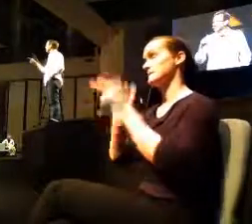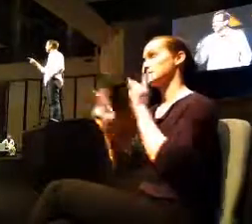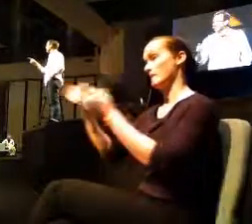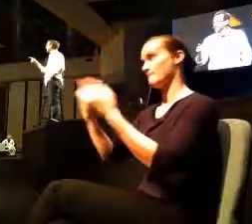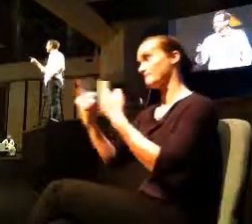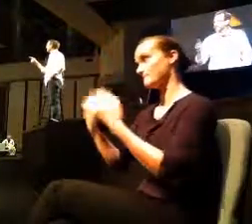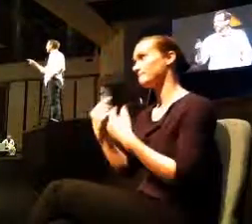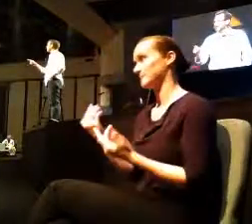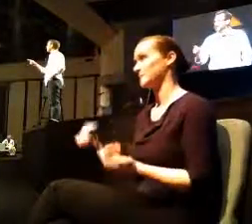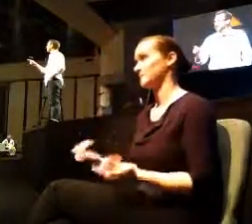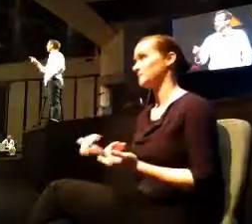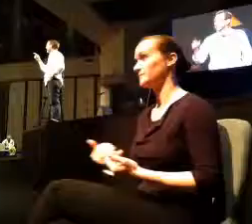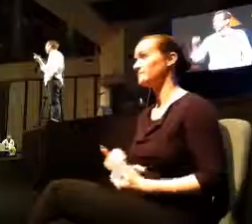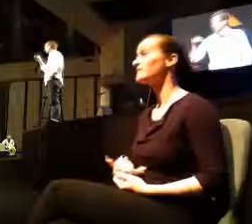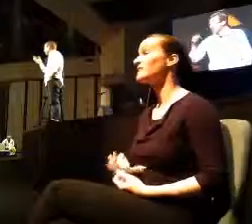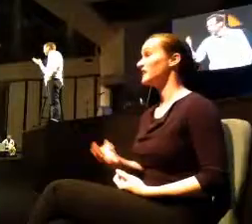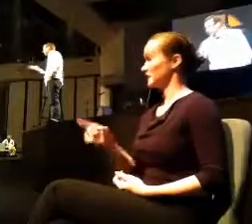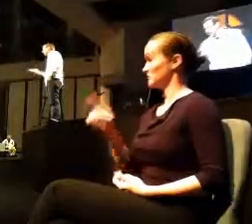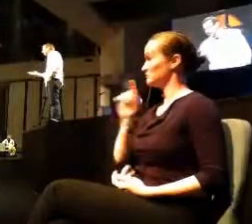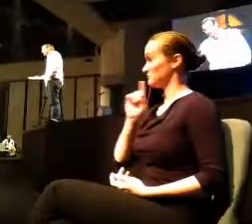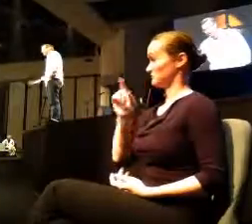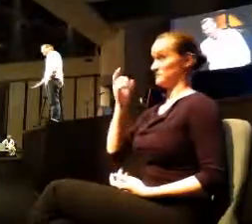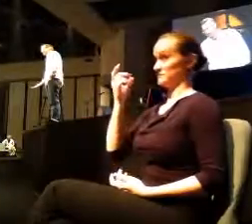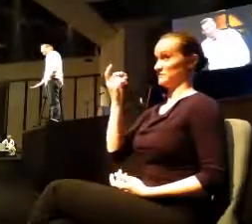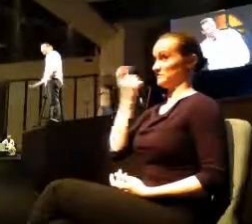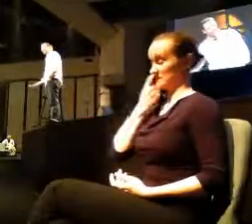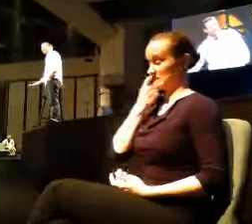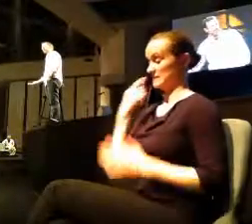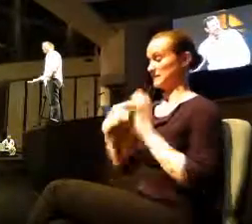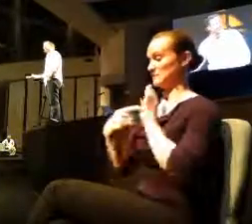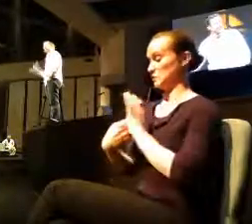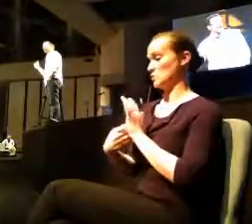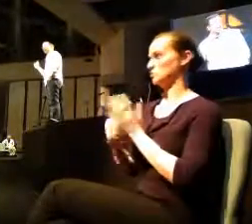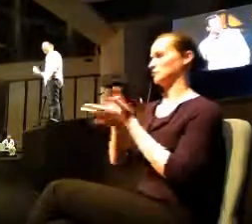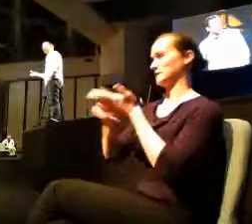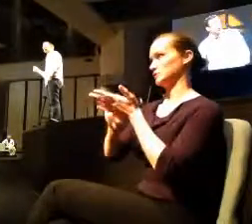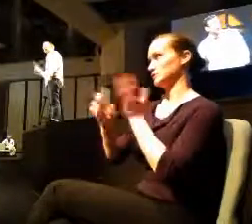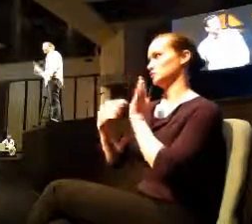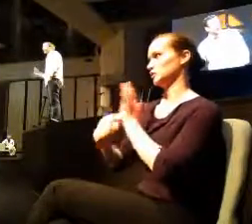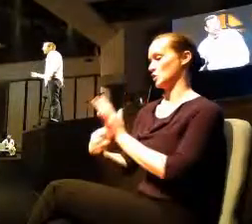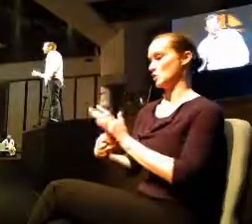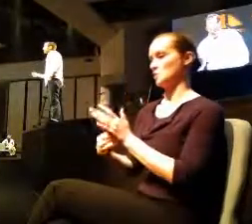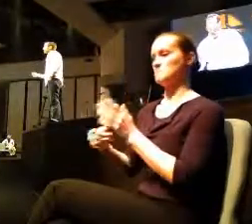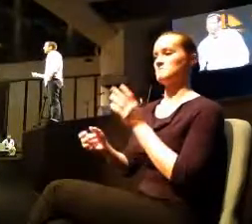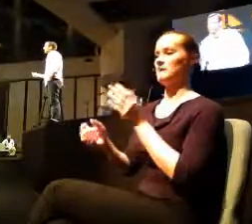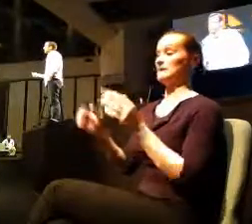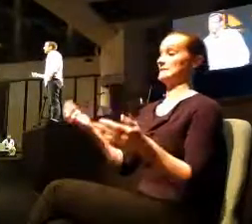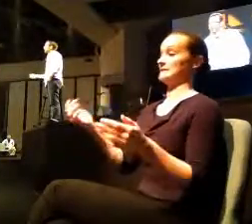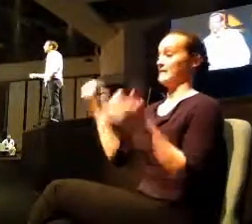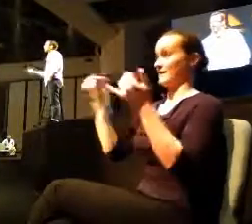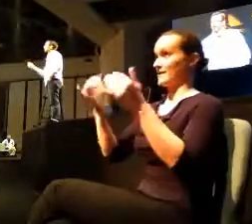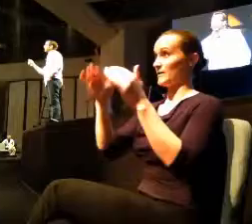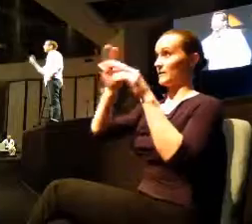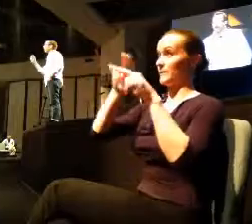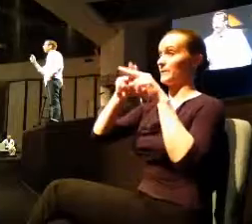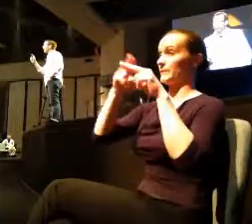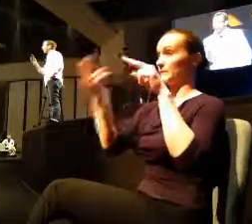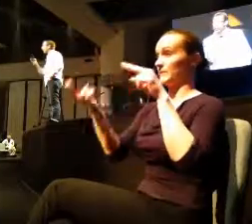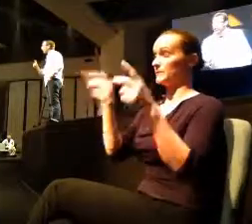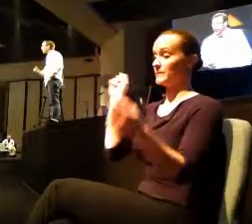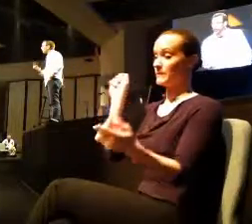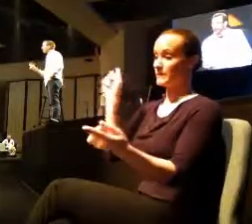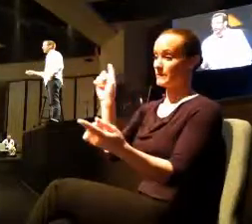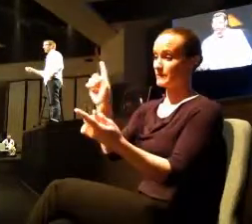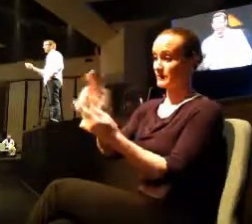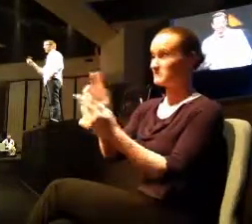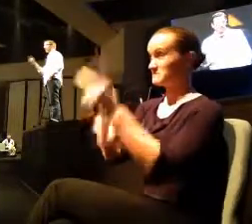a significant decrease in every younger generation coming up. Smaller and smaller percentage of them not only are not wanting